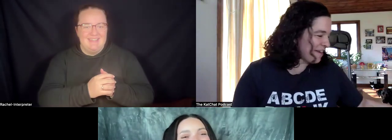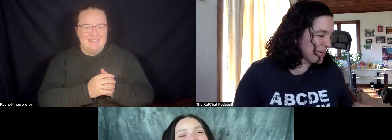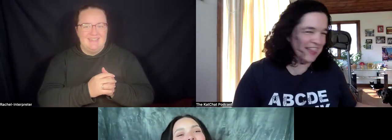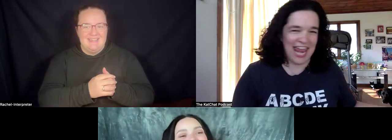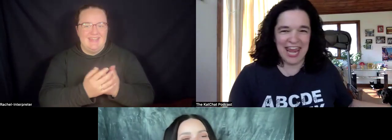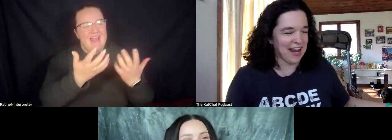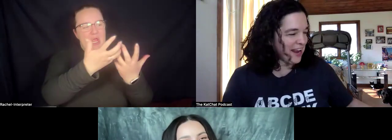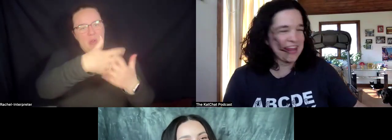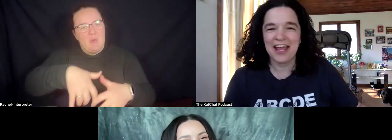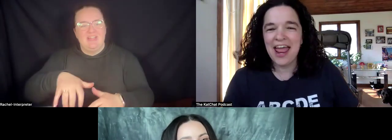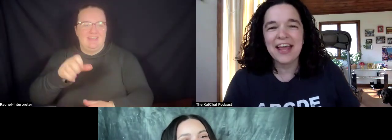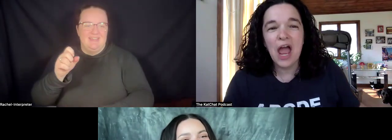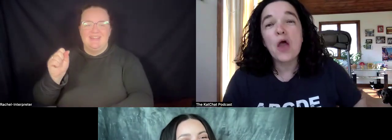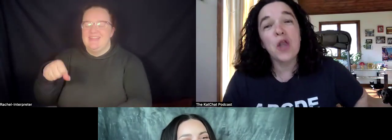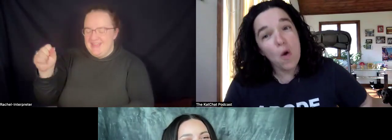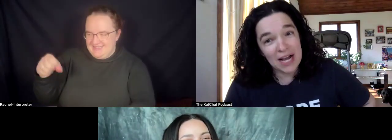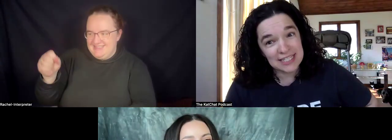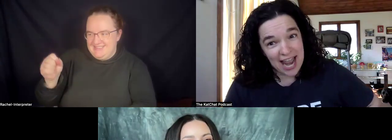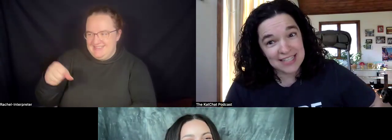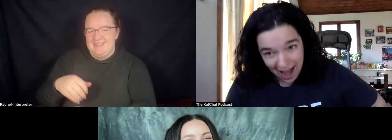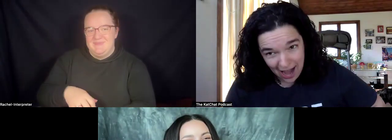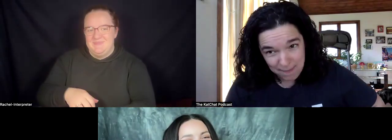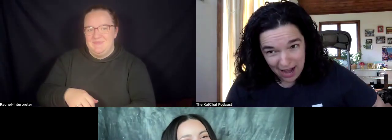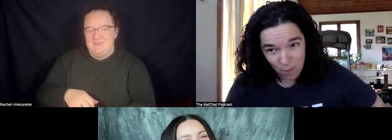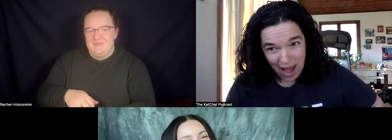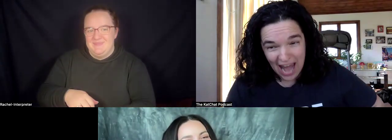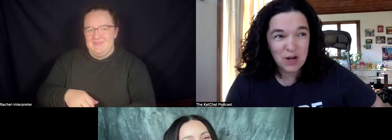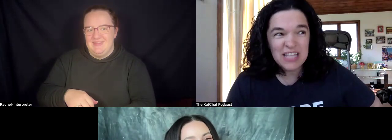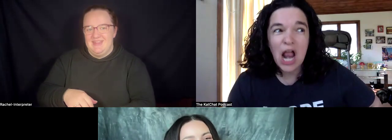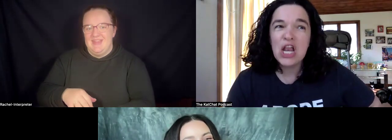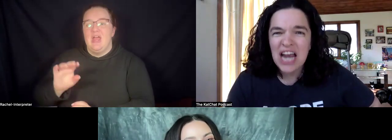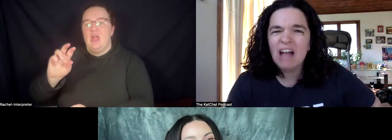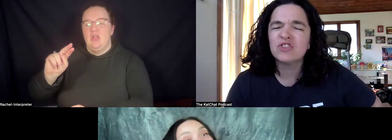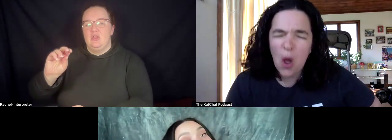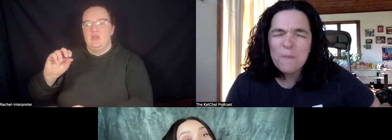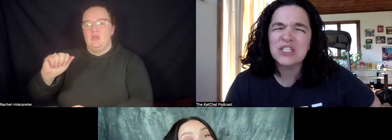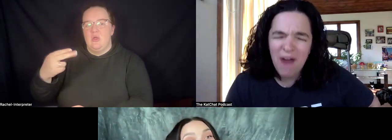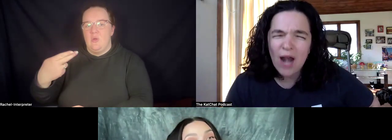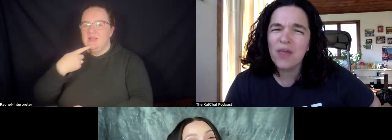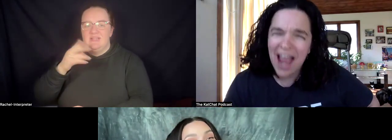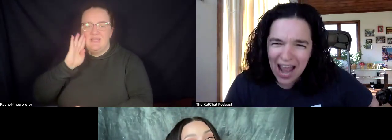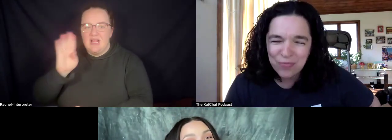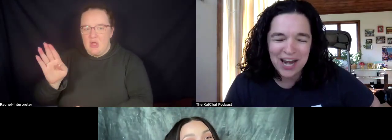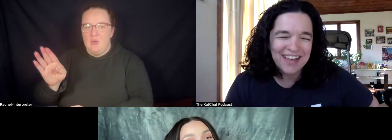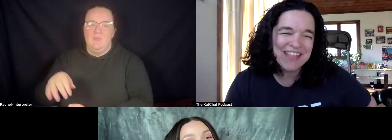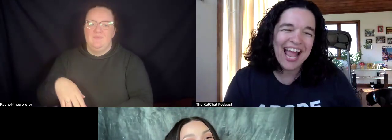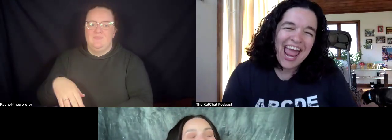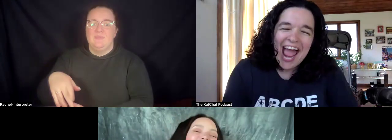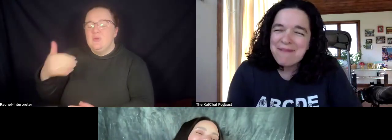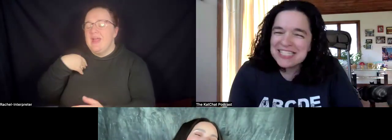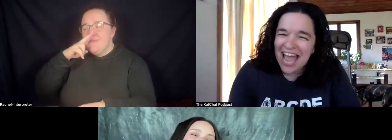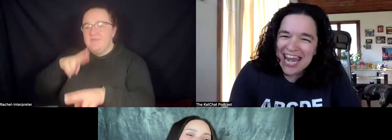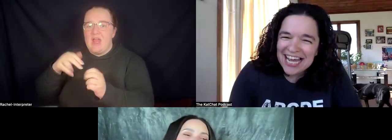Yes, it had to be. definitely. No one says hi, by the way. You're gonna have so much fun with Kathryn. I'm